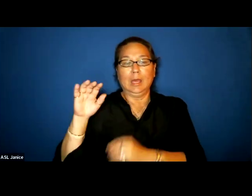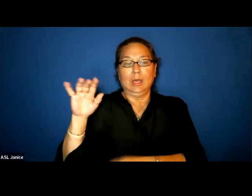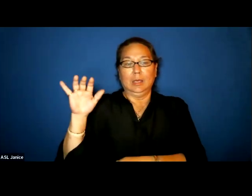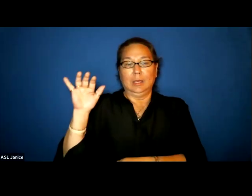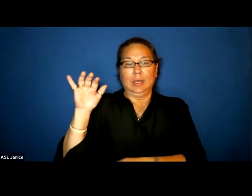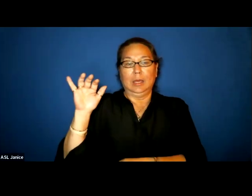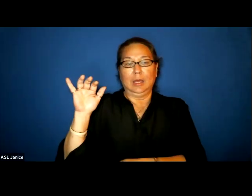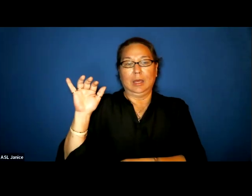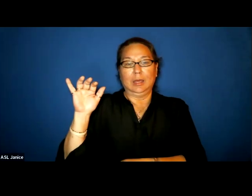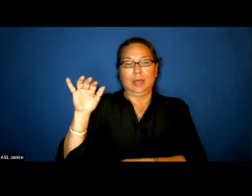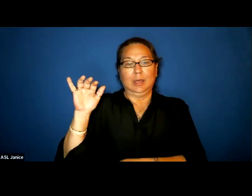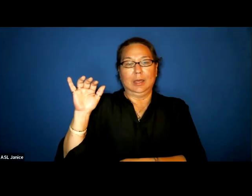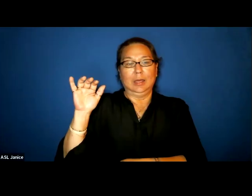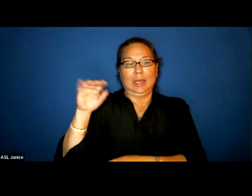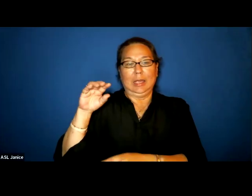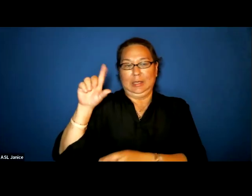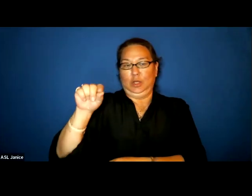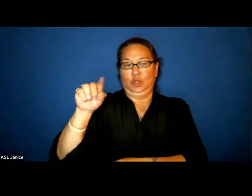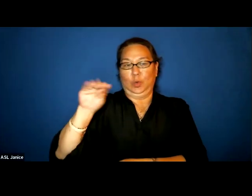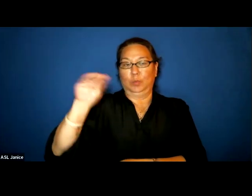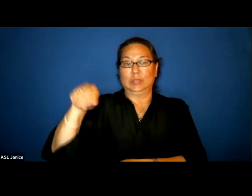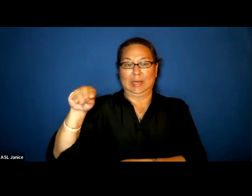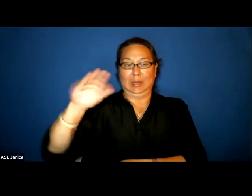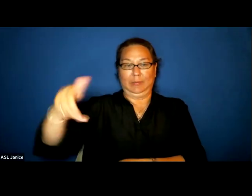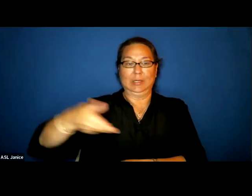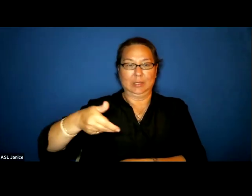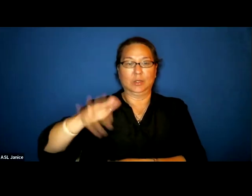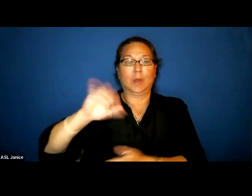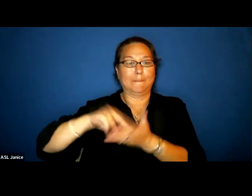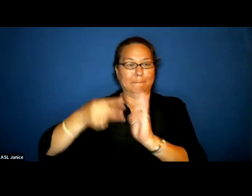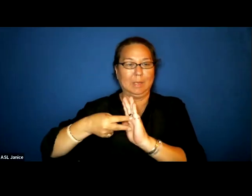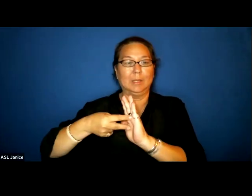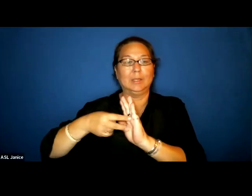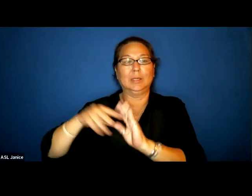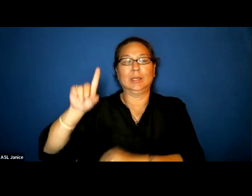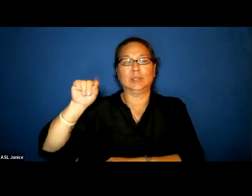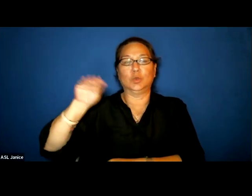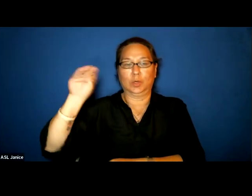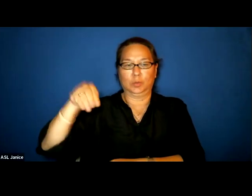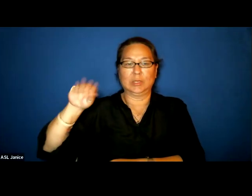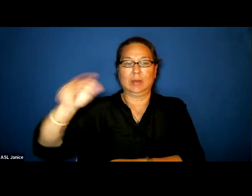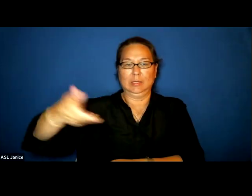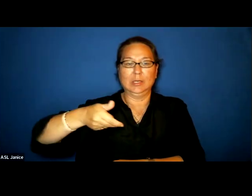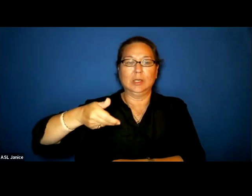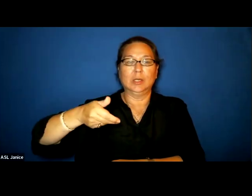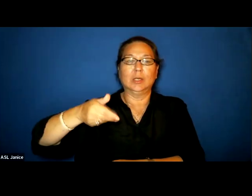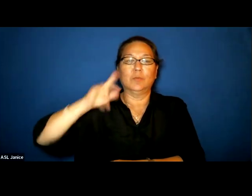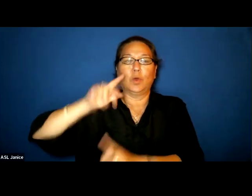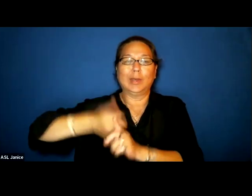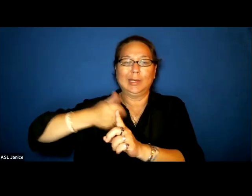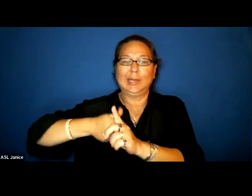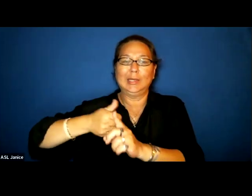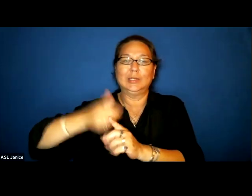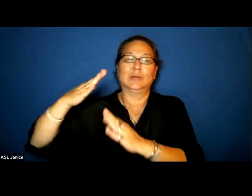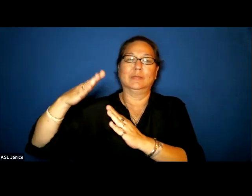of invitations at each of the 3 schools would go to the top ranking applicants who ranked that school first. And that